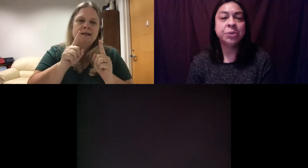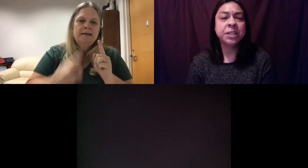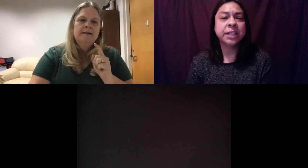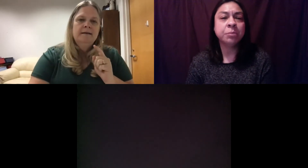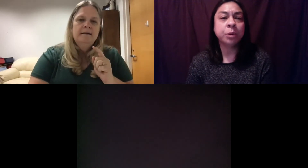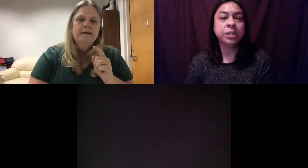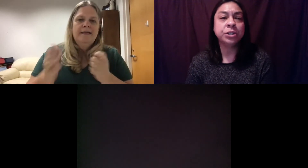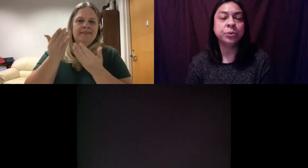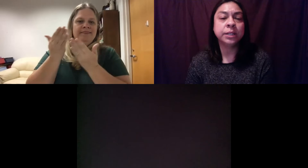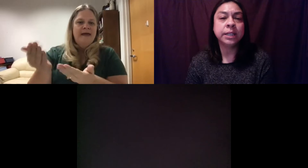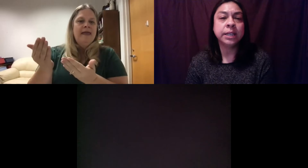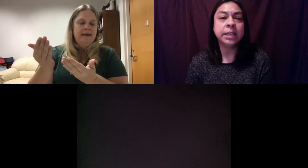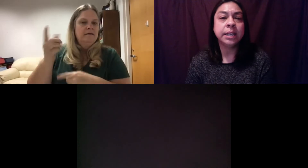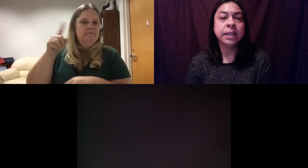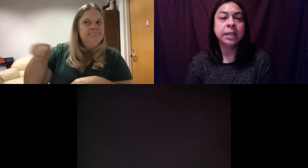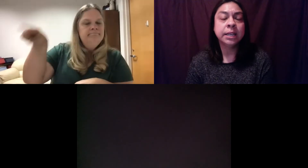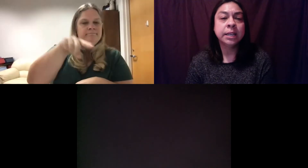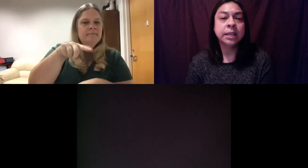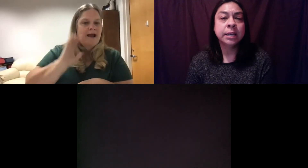I do want to take a moment to really